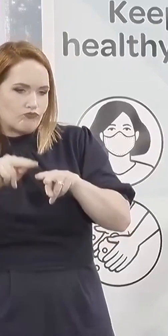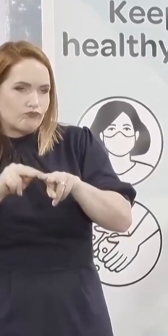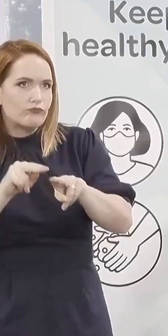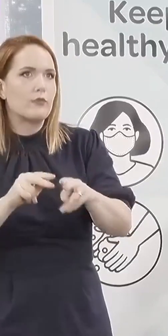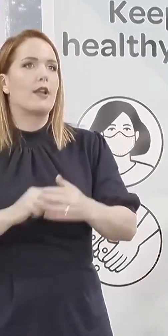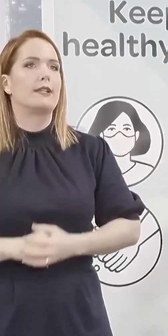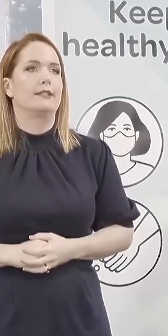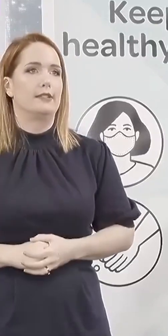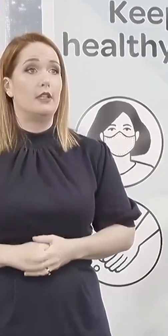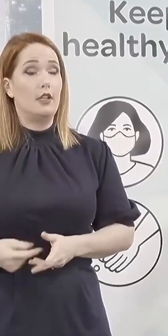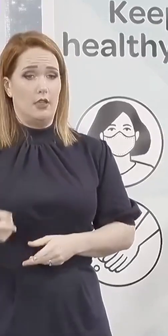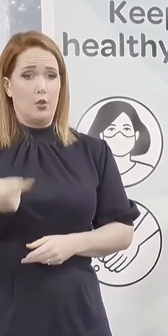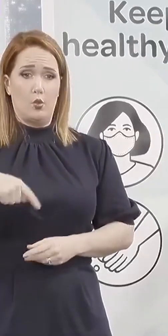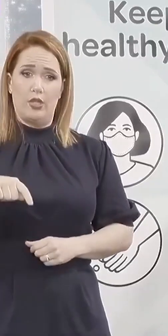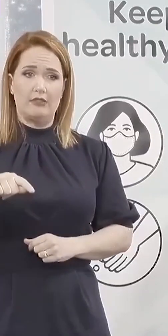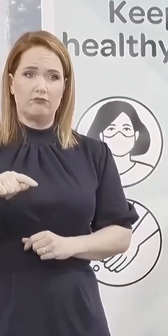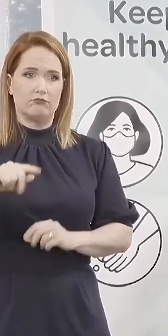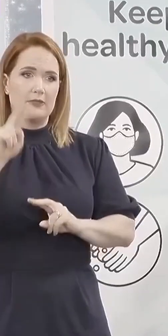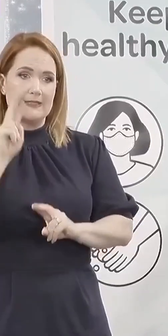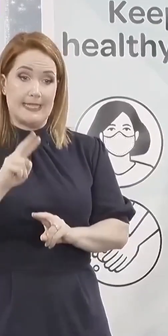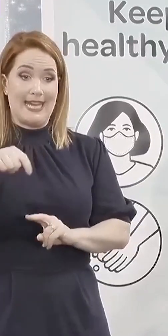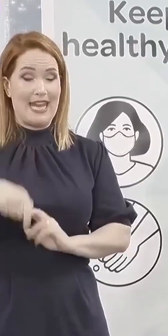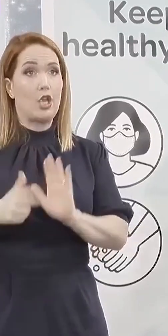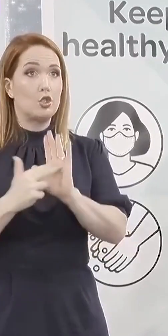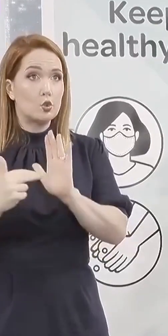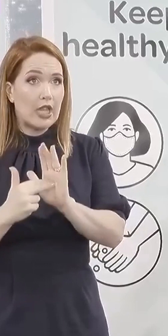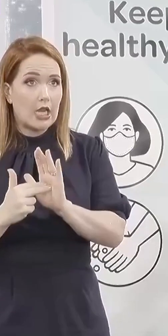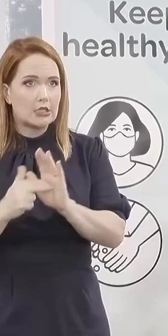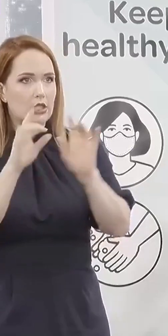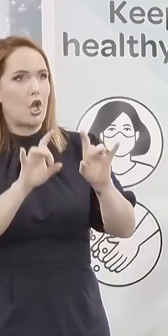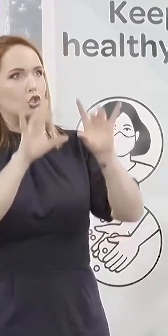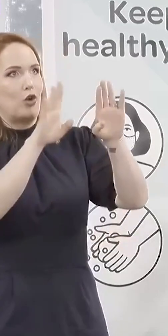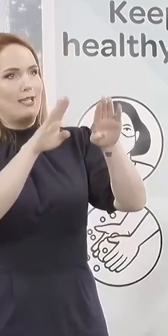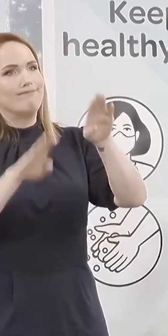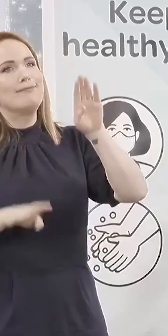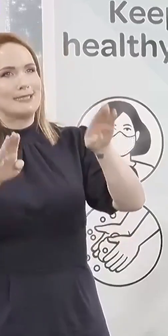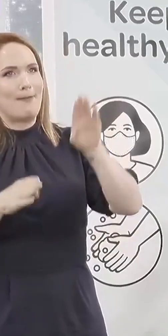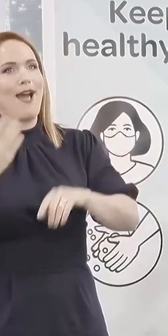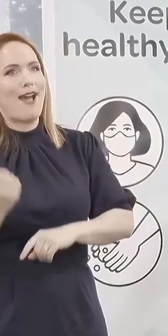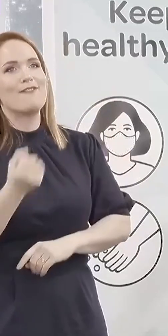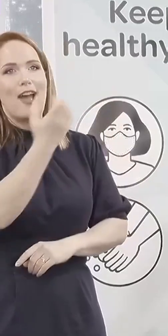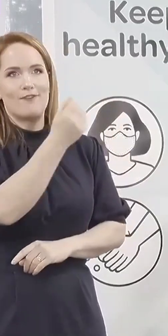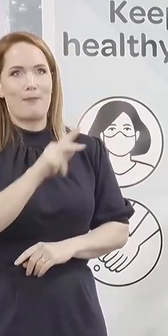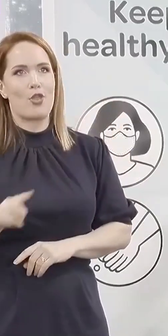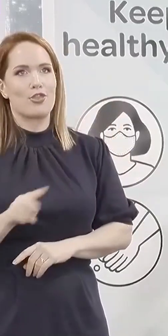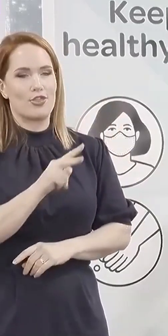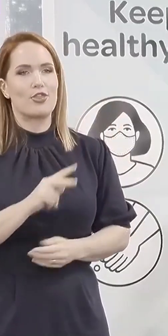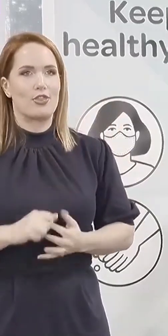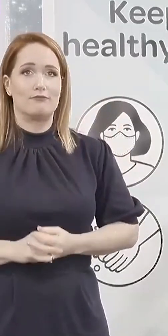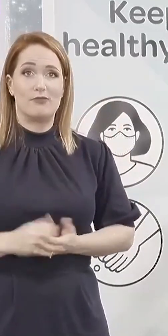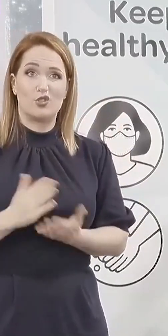entirely consistent with what is happening across the Tasman in Australia. I'm sure you're following that, and indeed